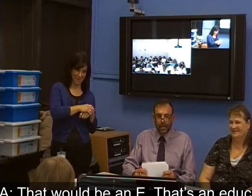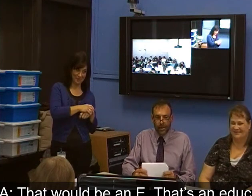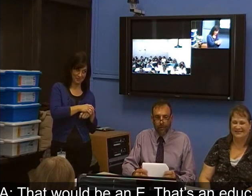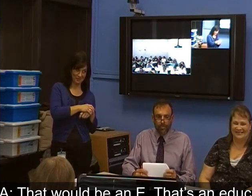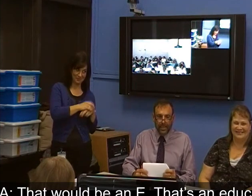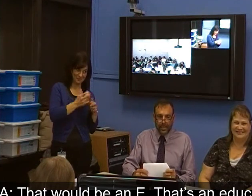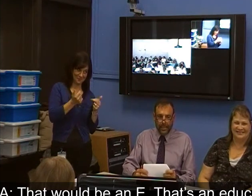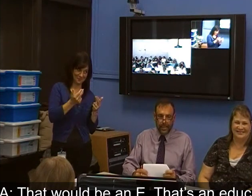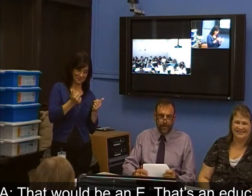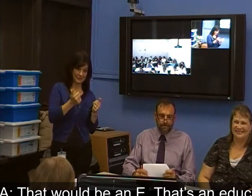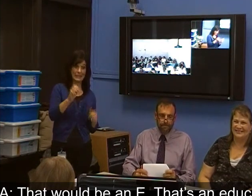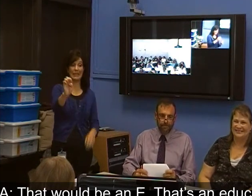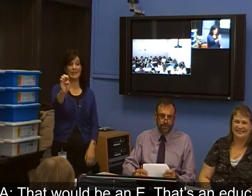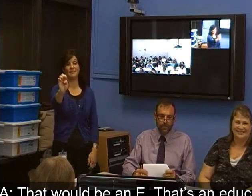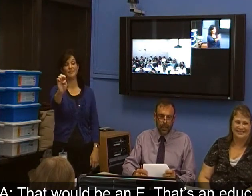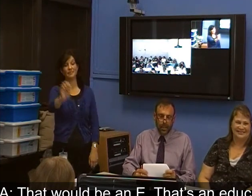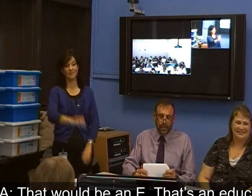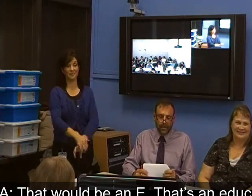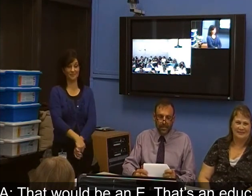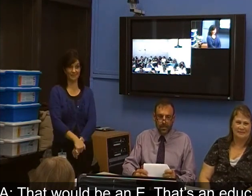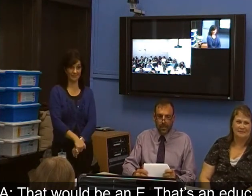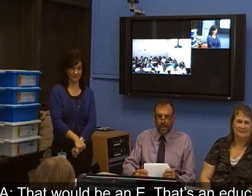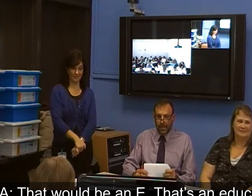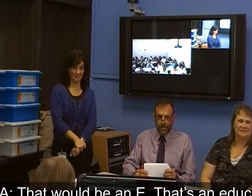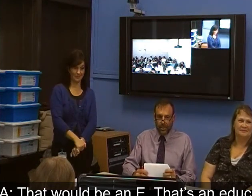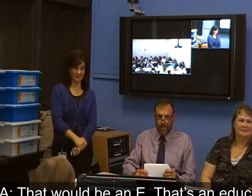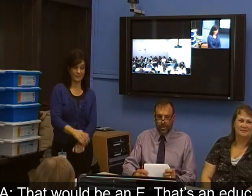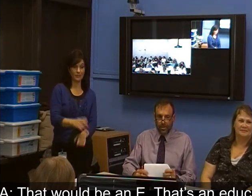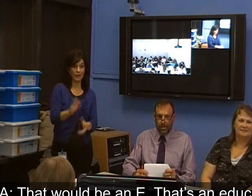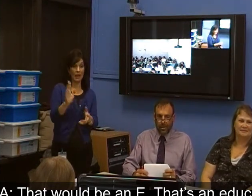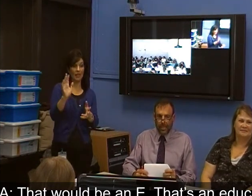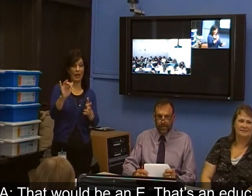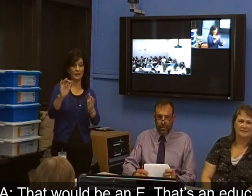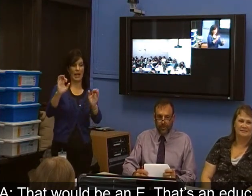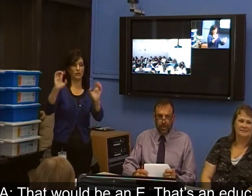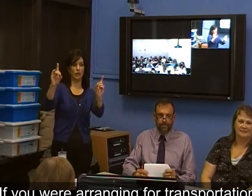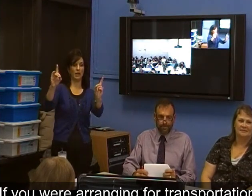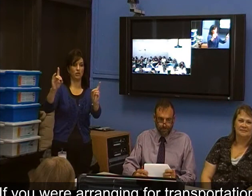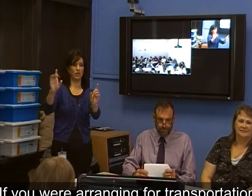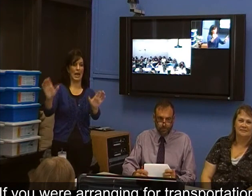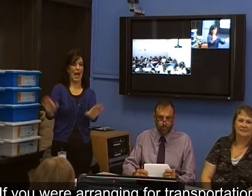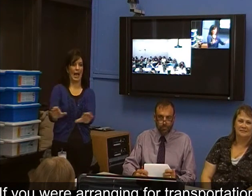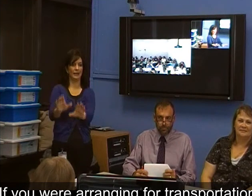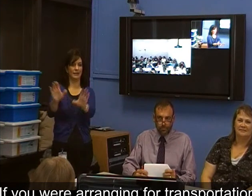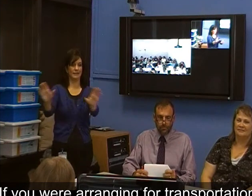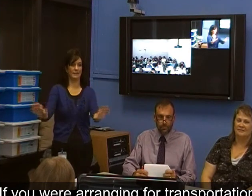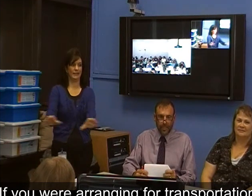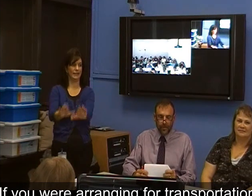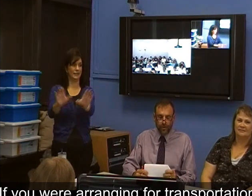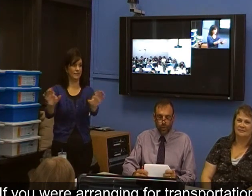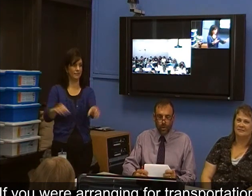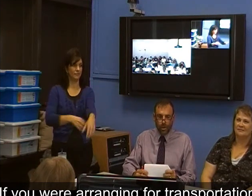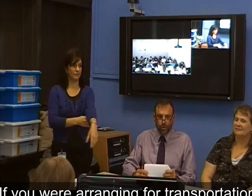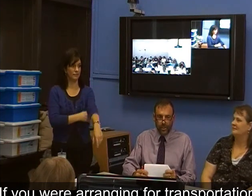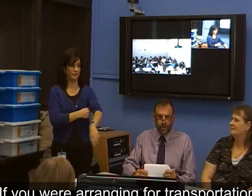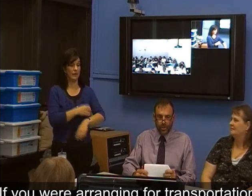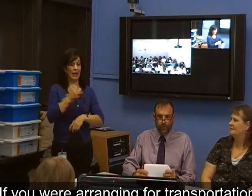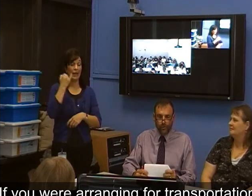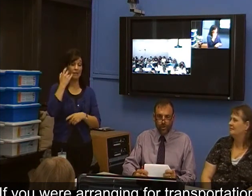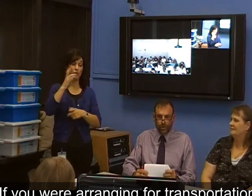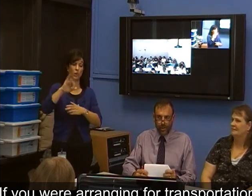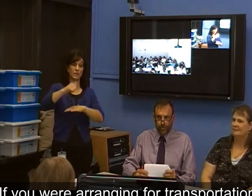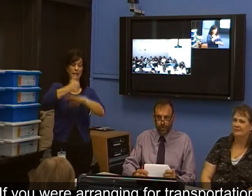That would be an E. That's an education activity. If you were arranging